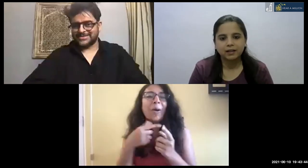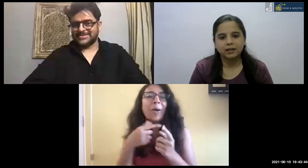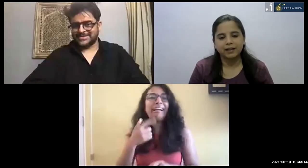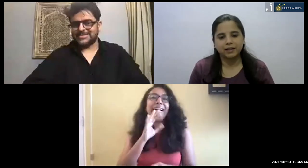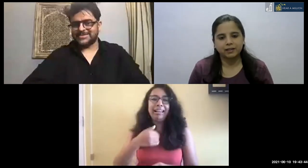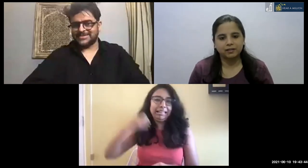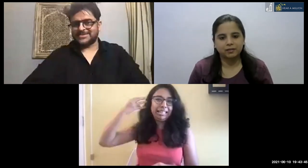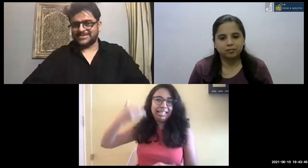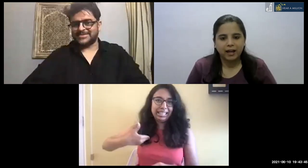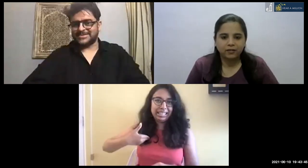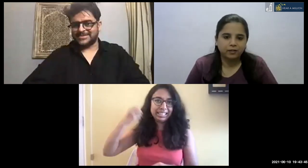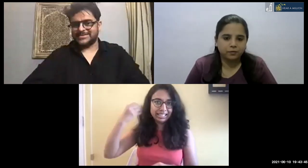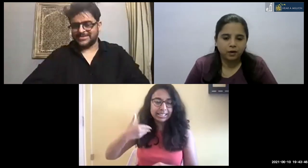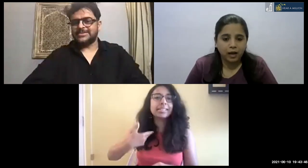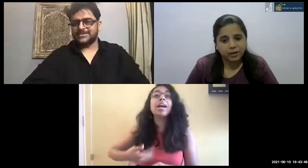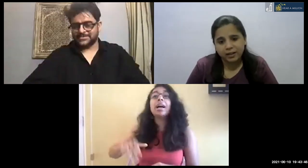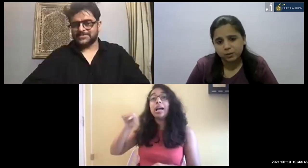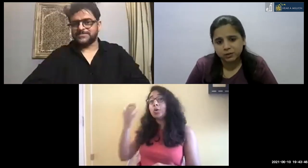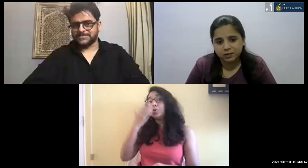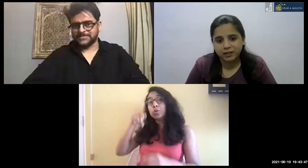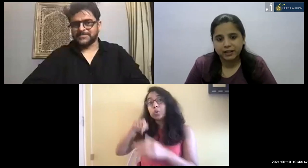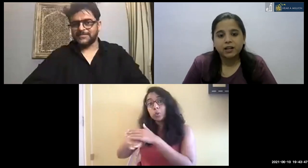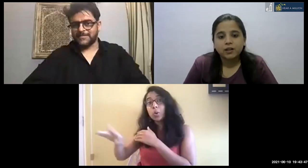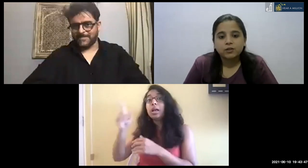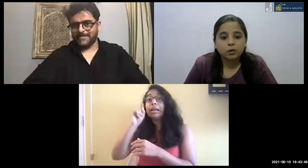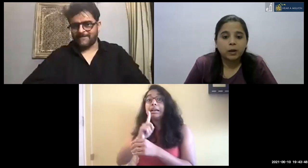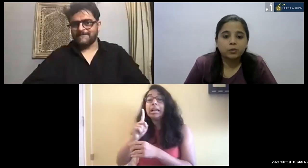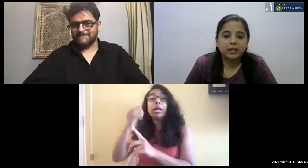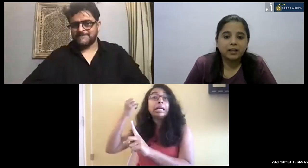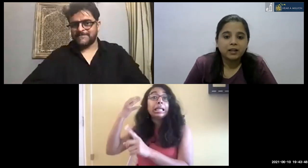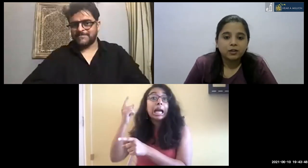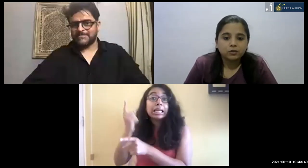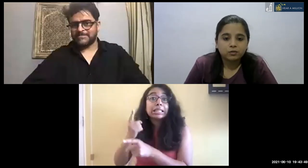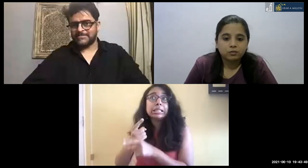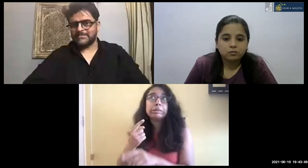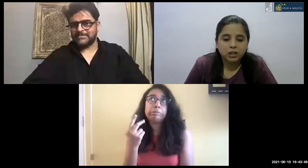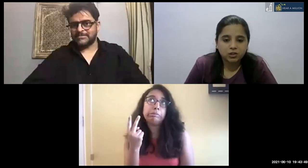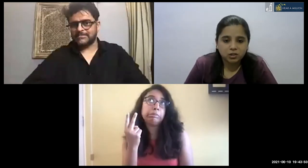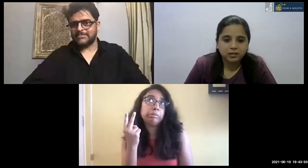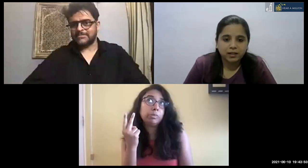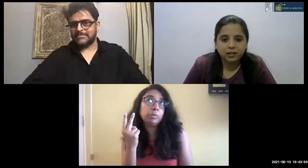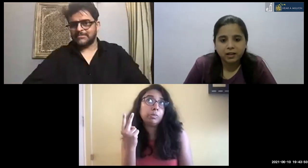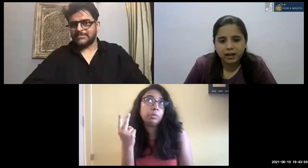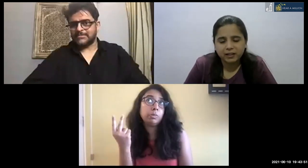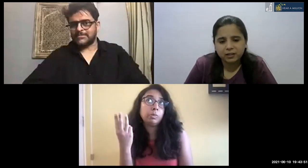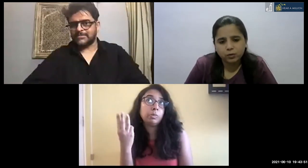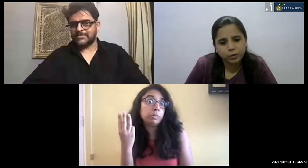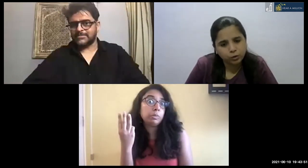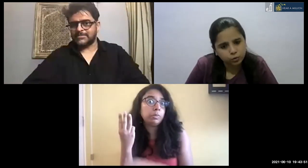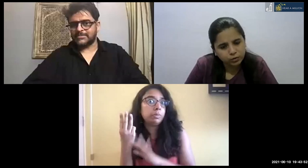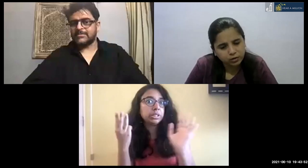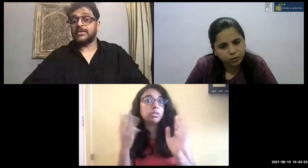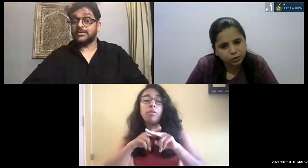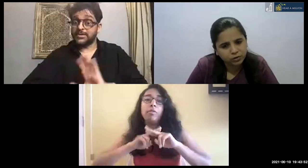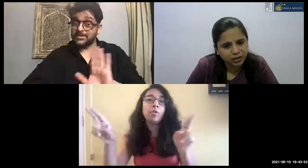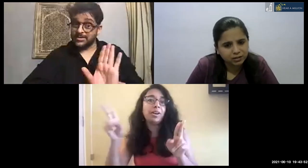Personally, I think I'm a hearing person, right? So about the teachers and I think there would be